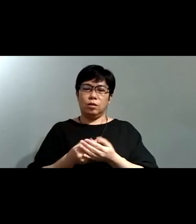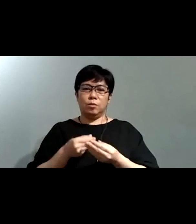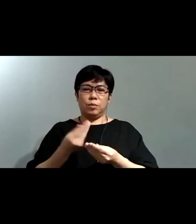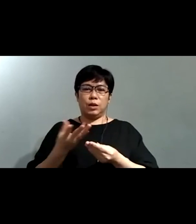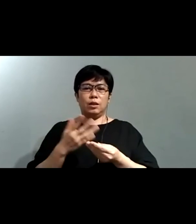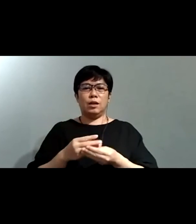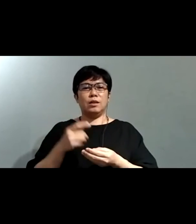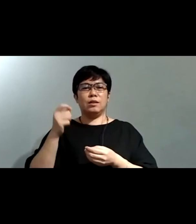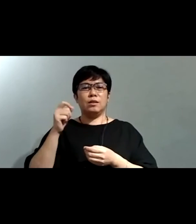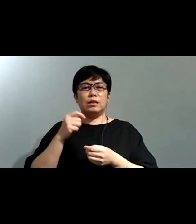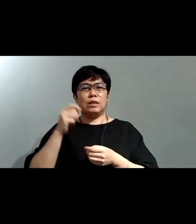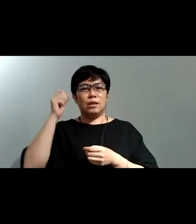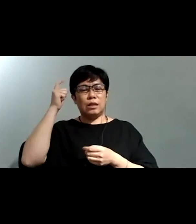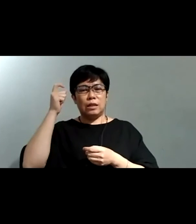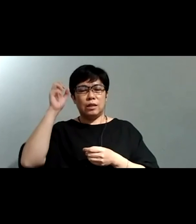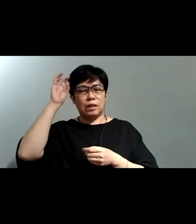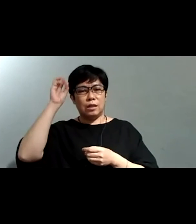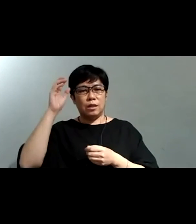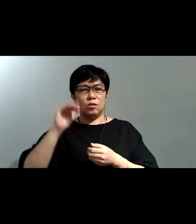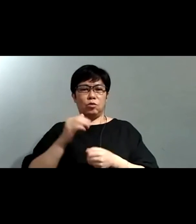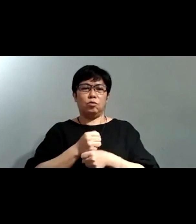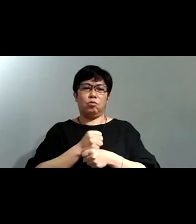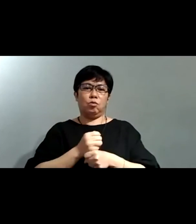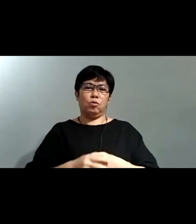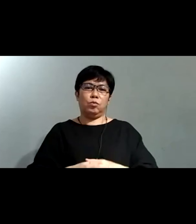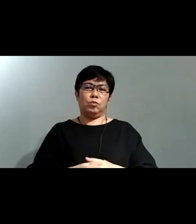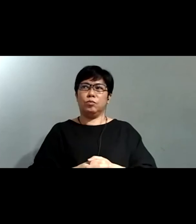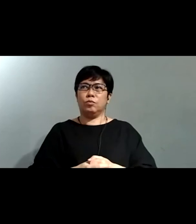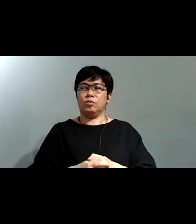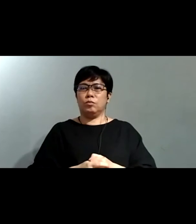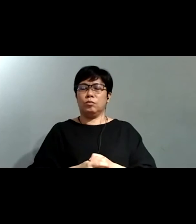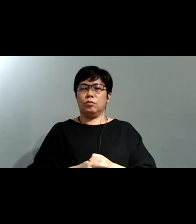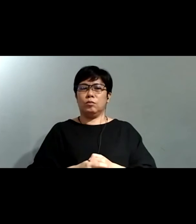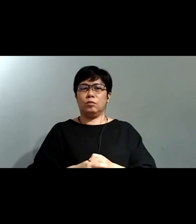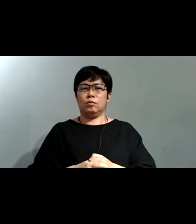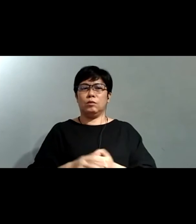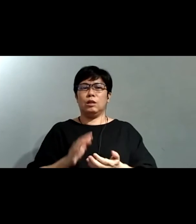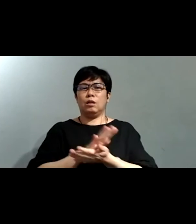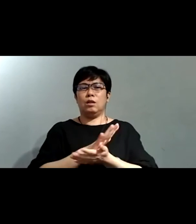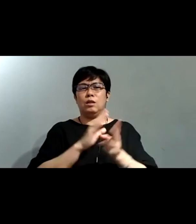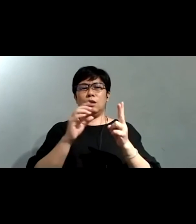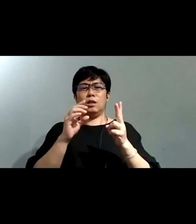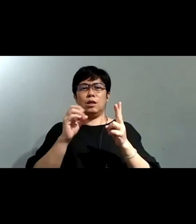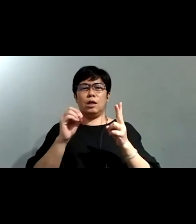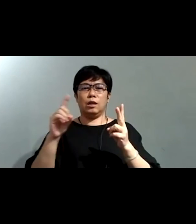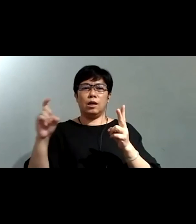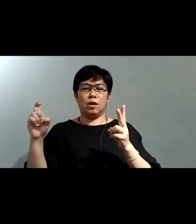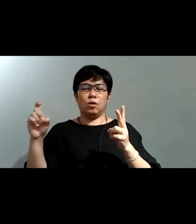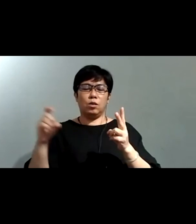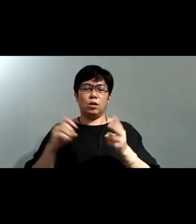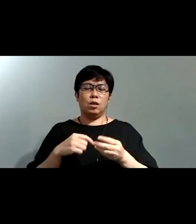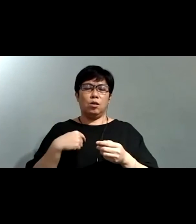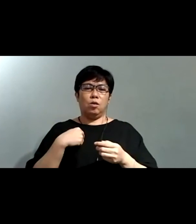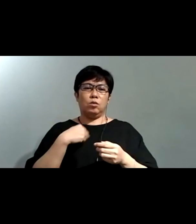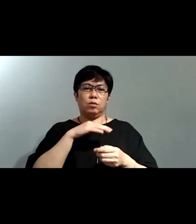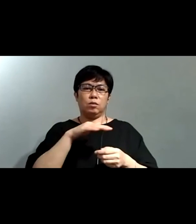Before the chaos, I mean the early of 2019, we observed the youth situation in Hong Kong